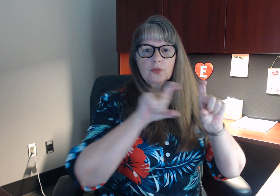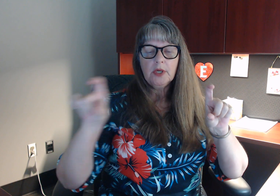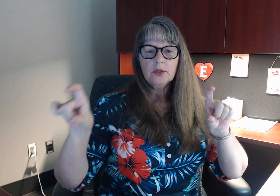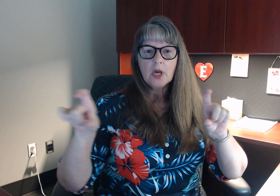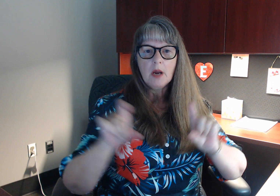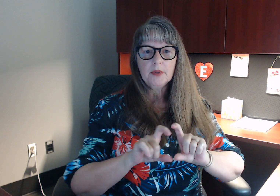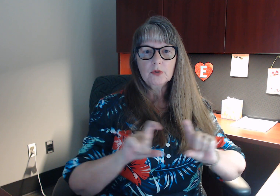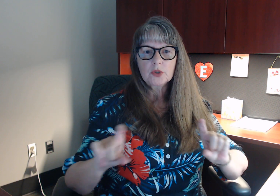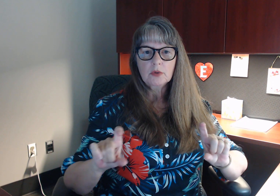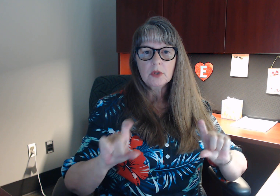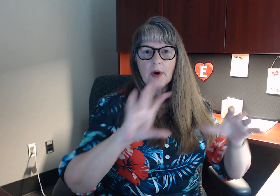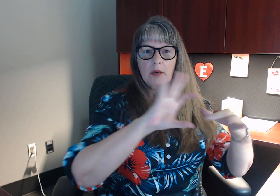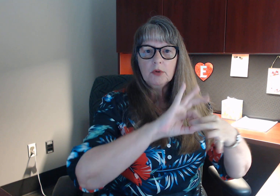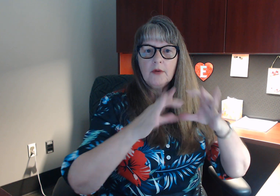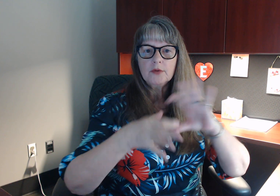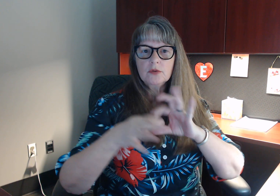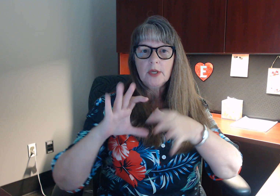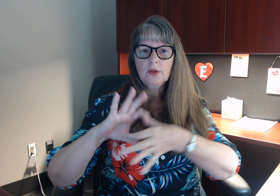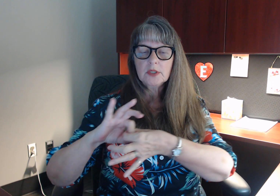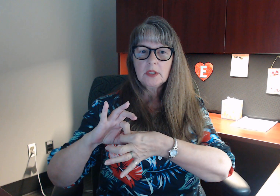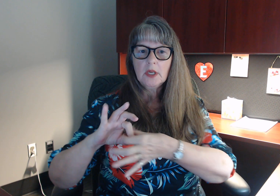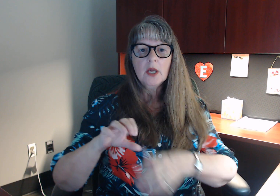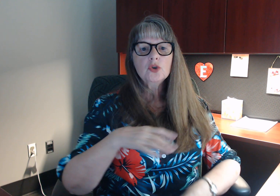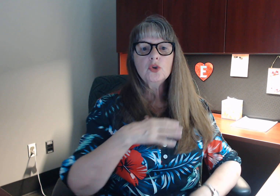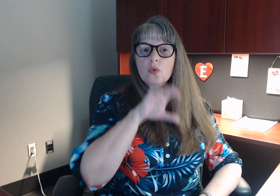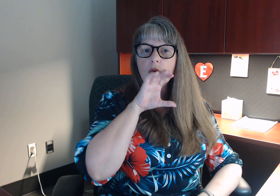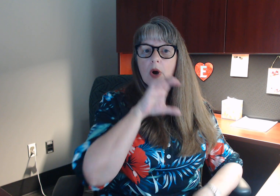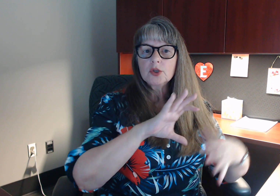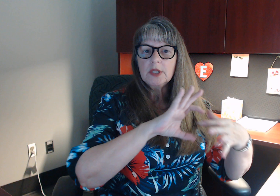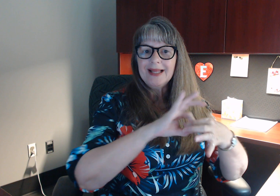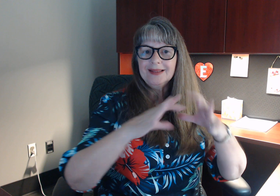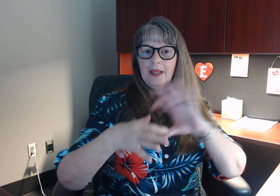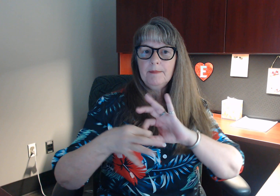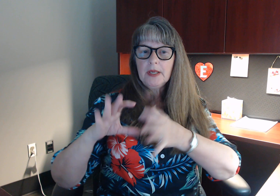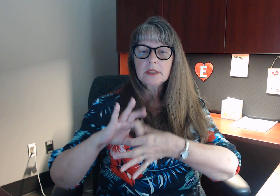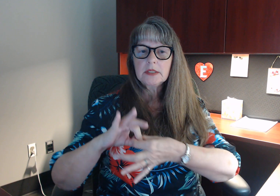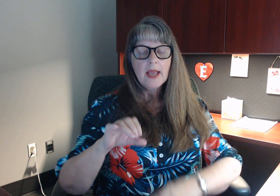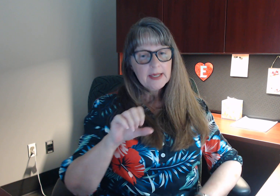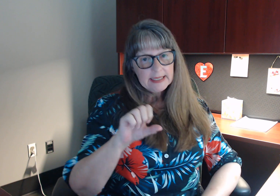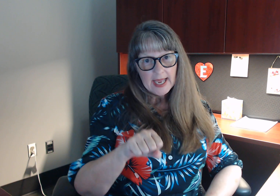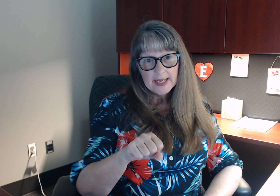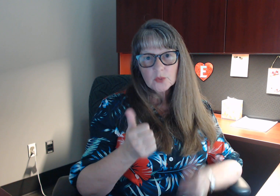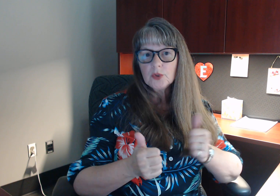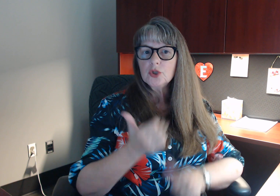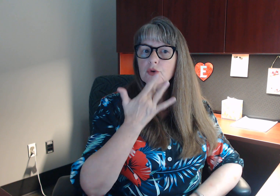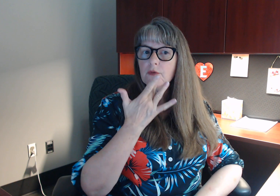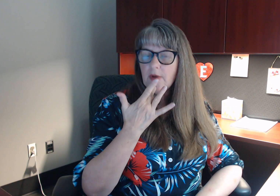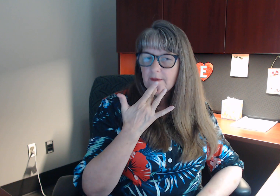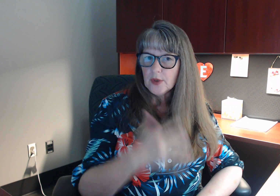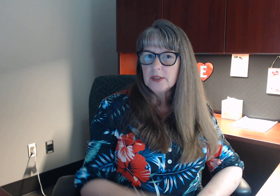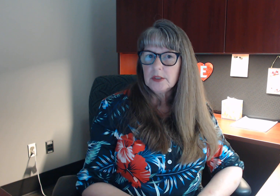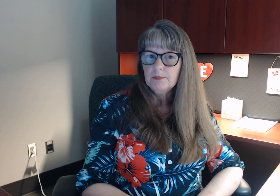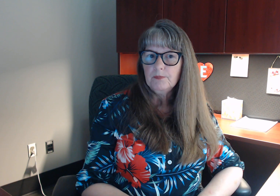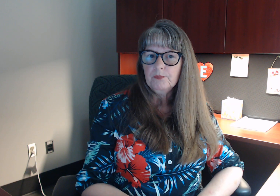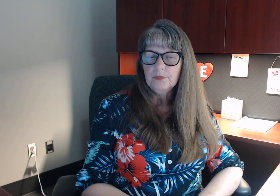on top and there's 2 on the bottom. You don't have to do that. You can say, do you watch the Olympics? Yes. Which is your favorite?